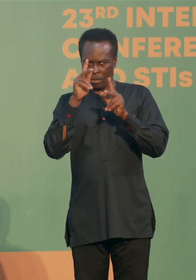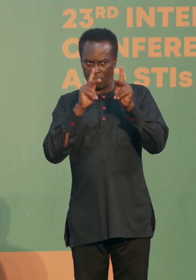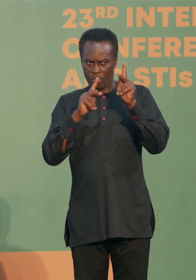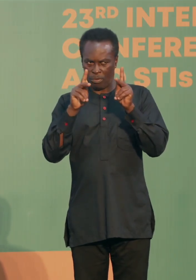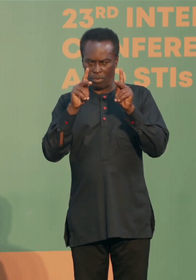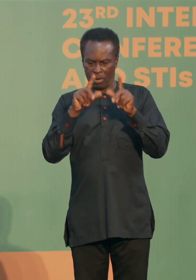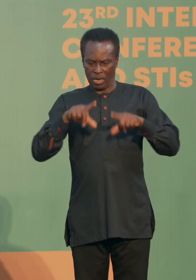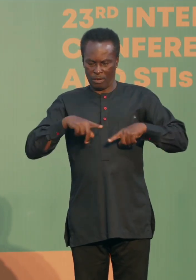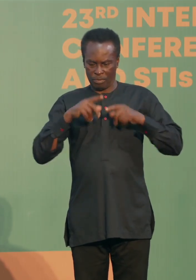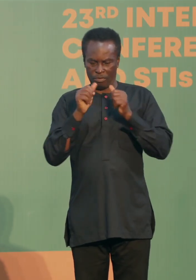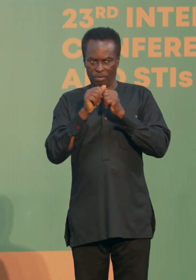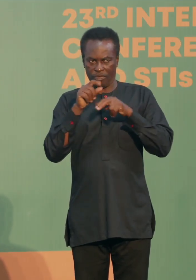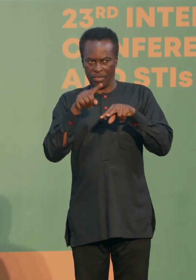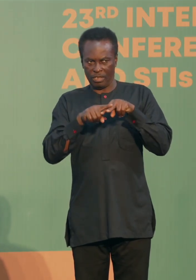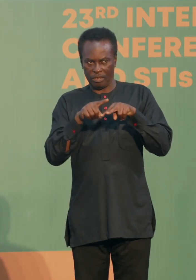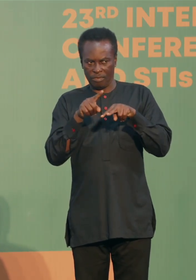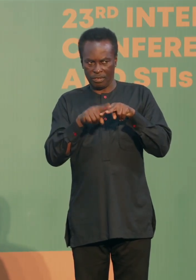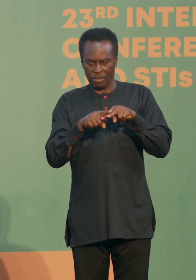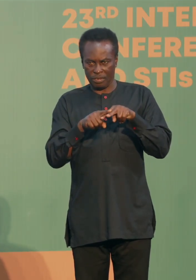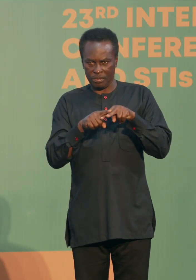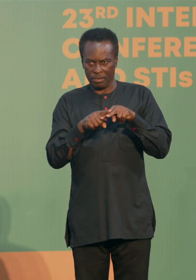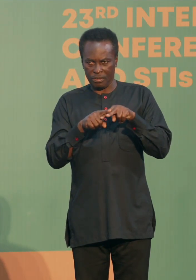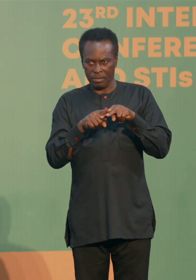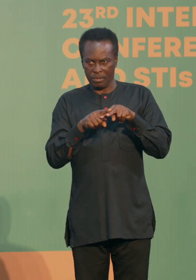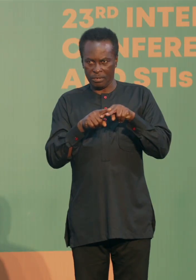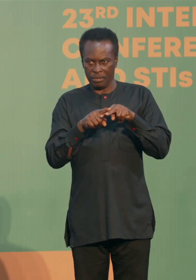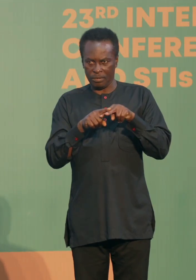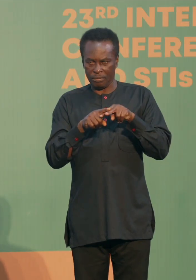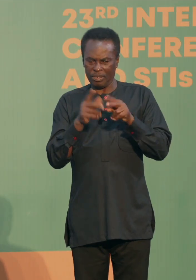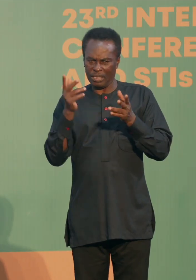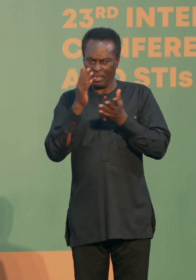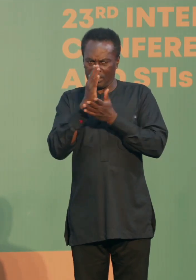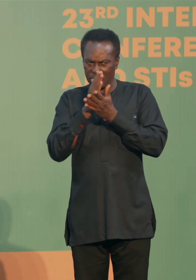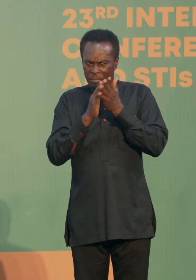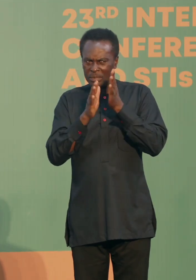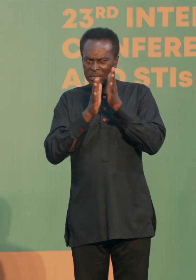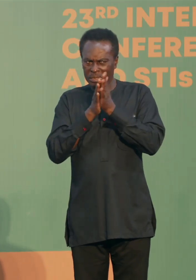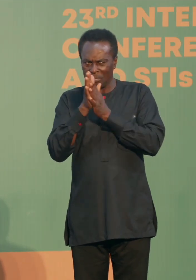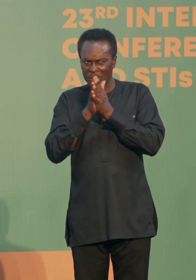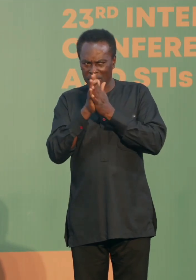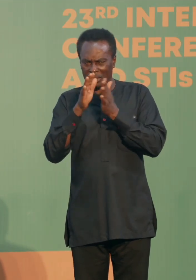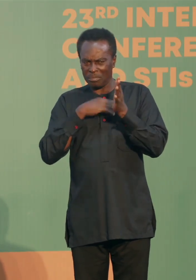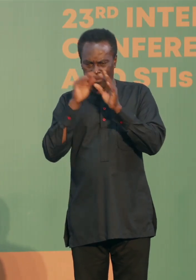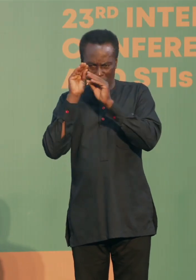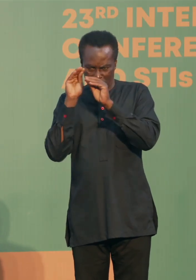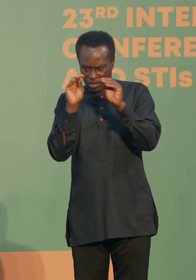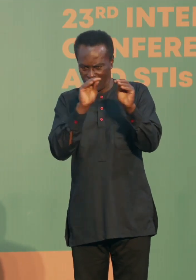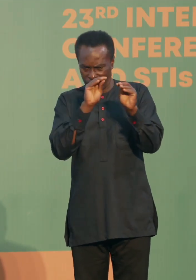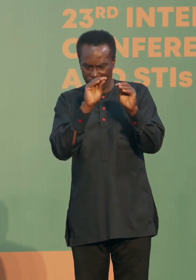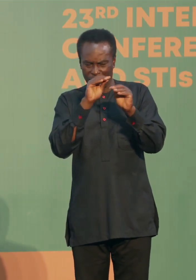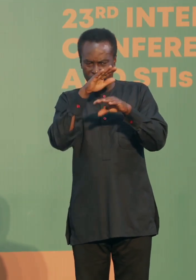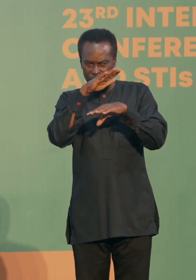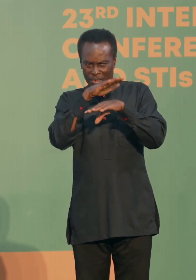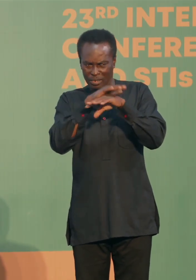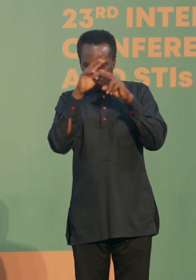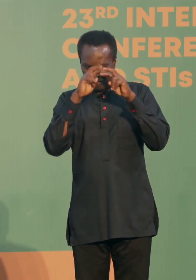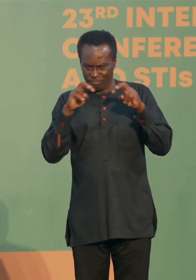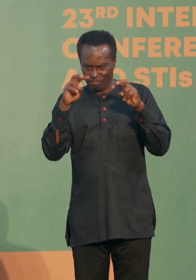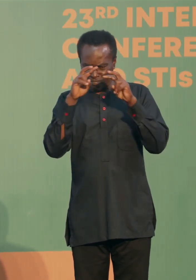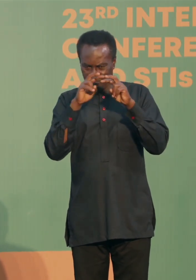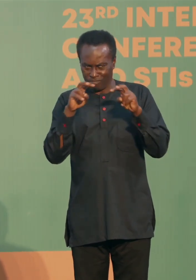with HIV is aging. And there is something very interesting we observed in our studies in the 90s.